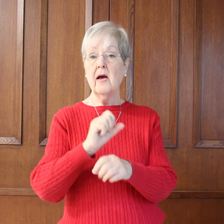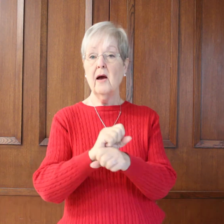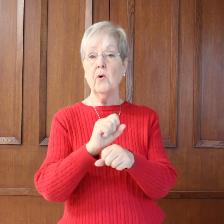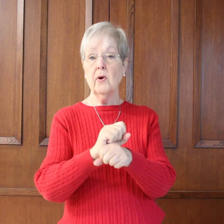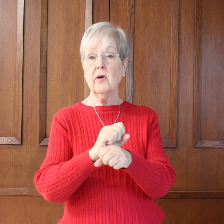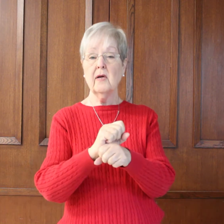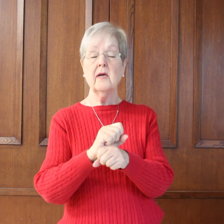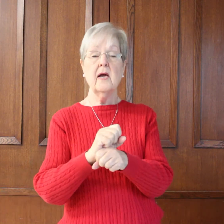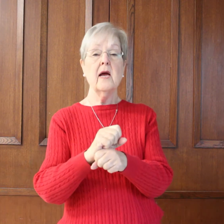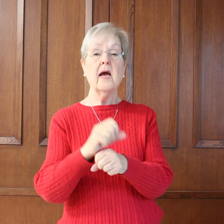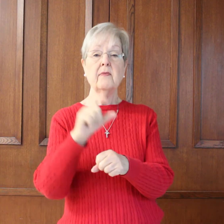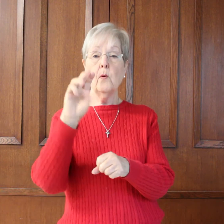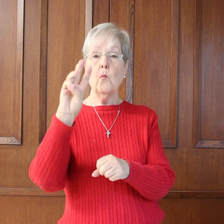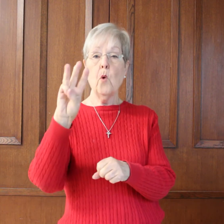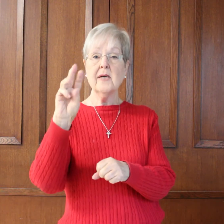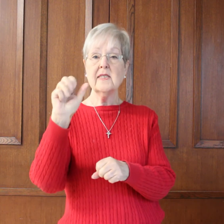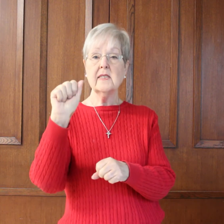I work at the Watson